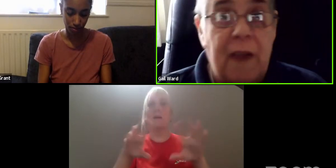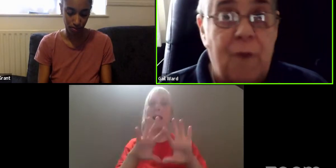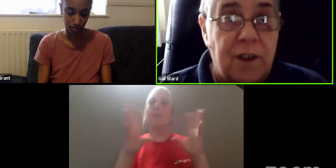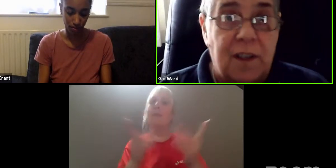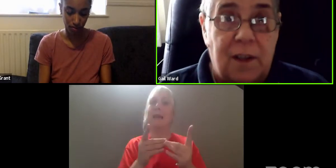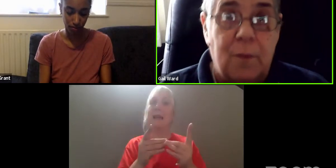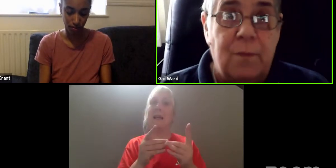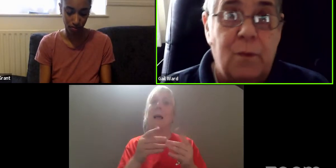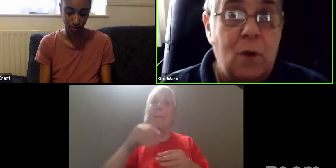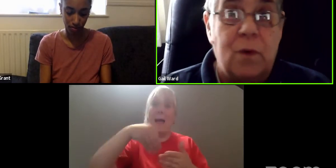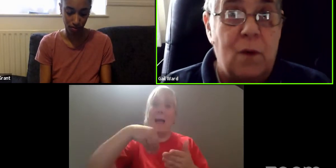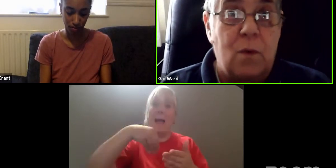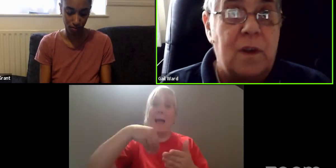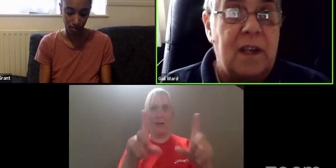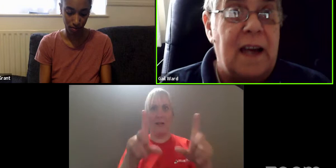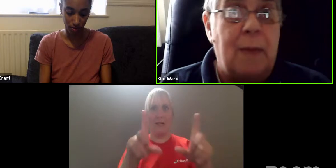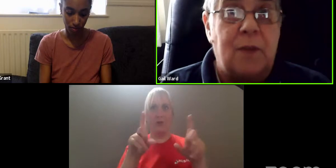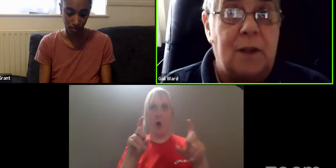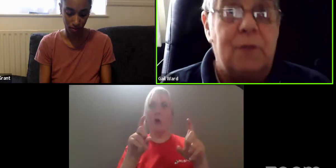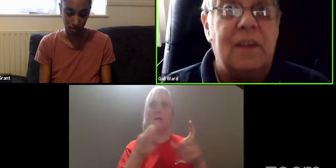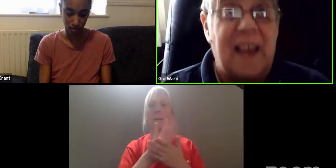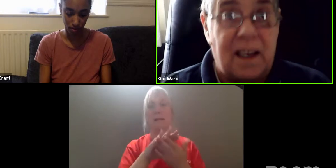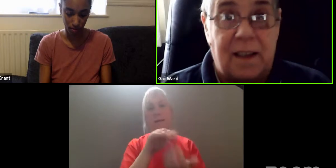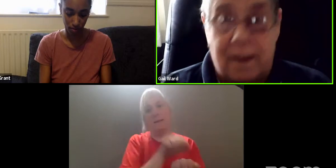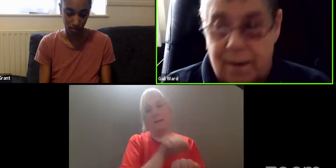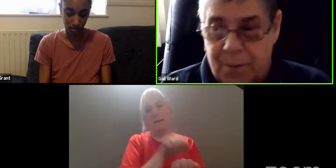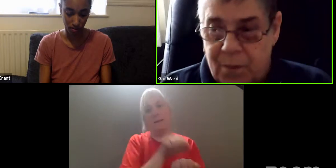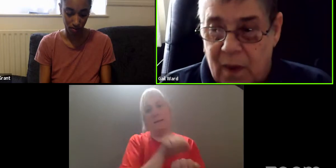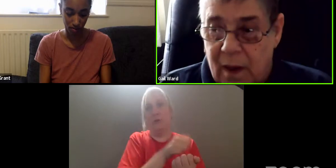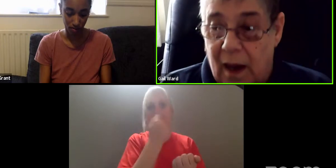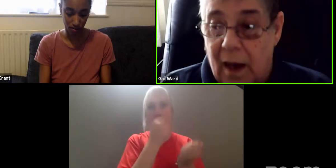The Verify system, we all know, was an absolute